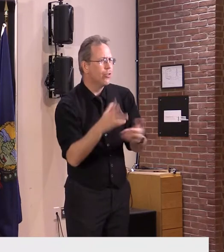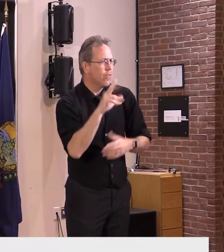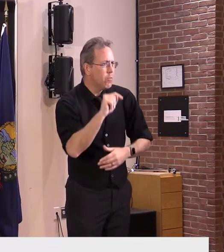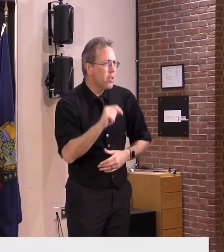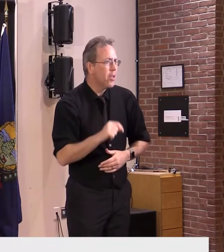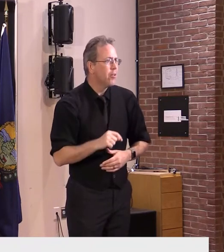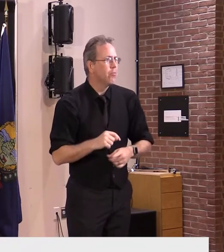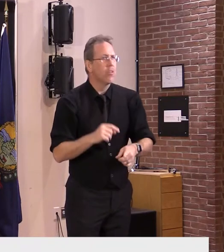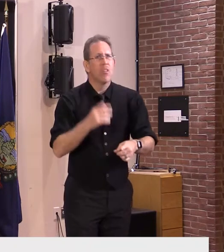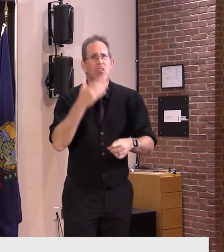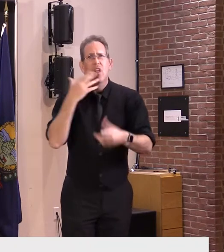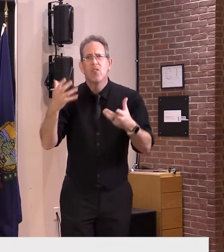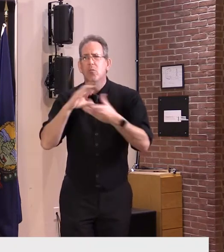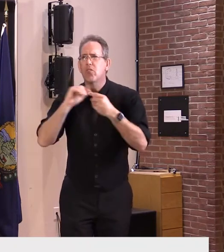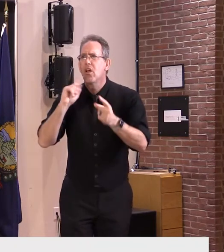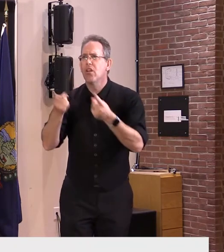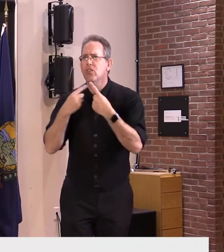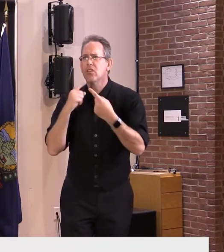that answer.